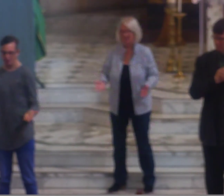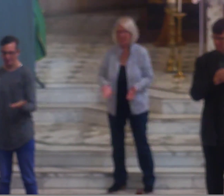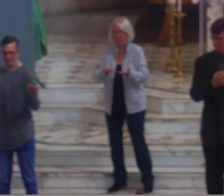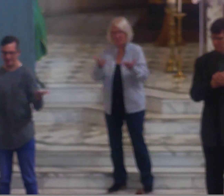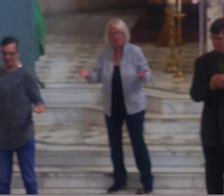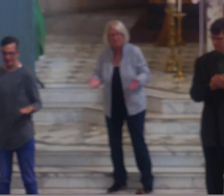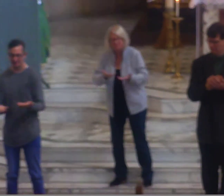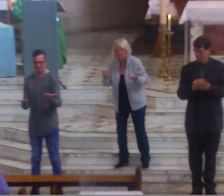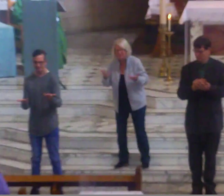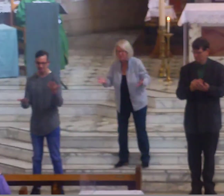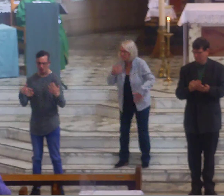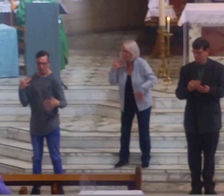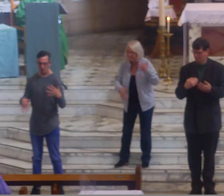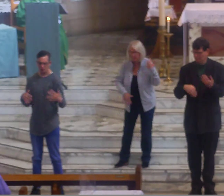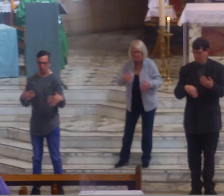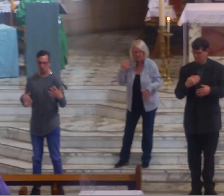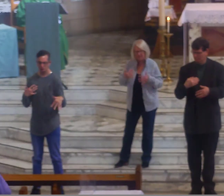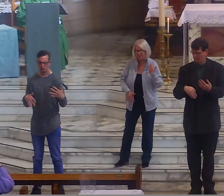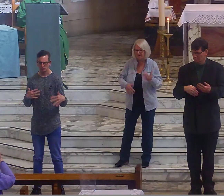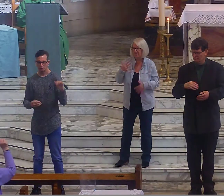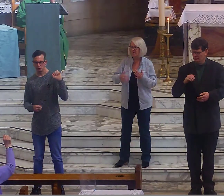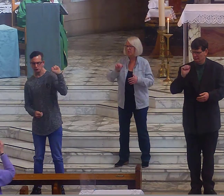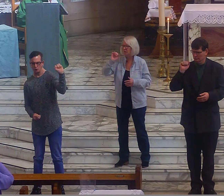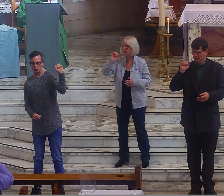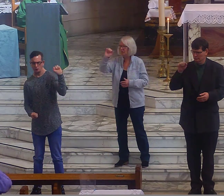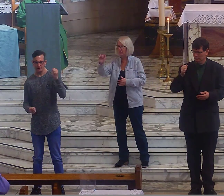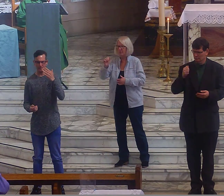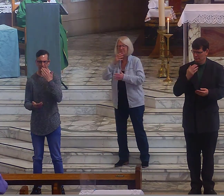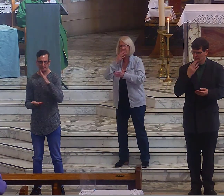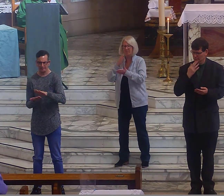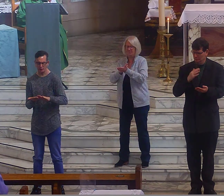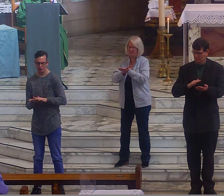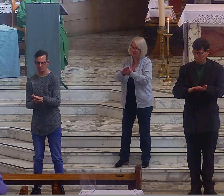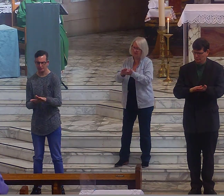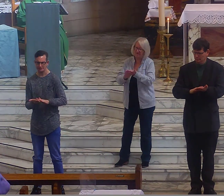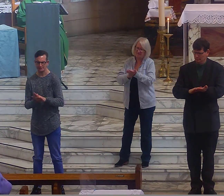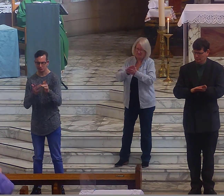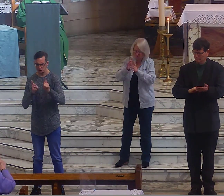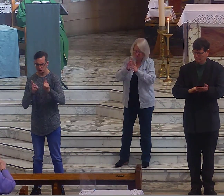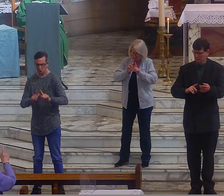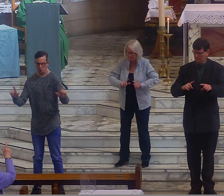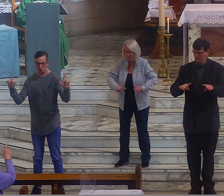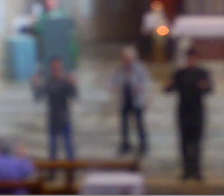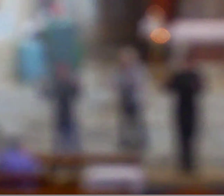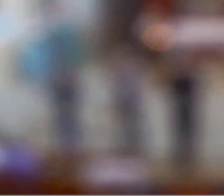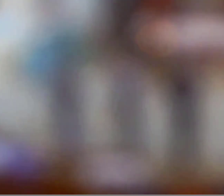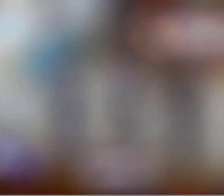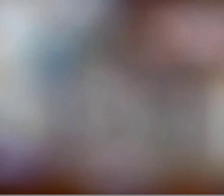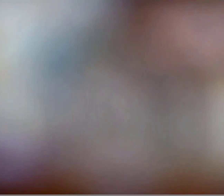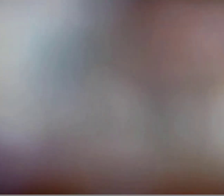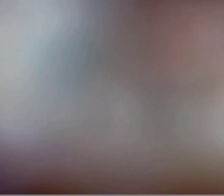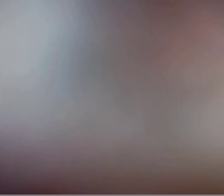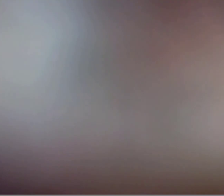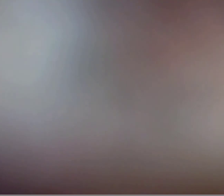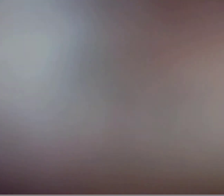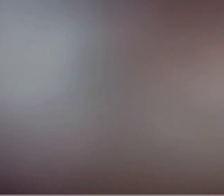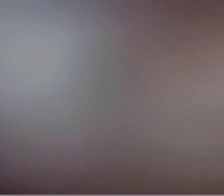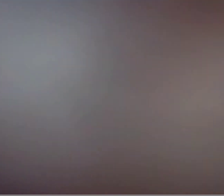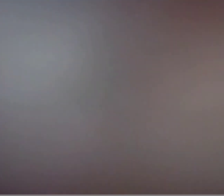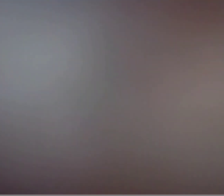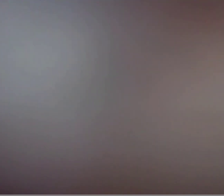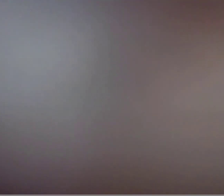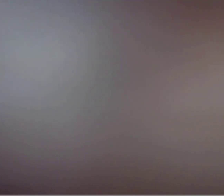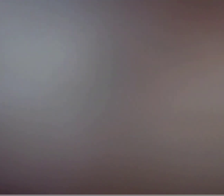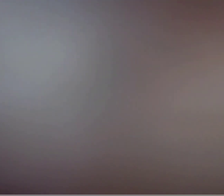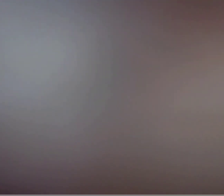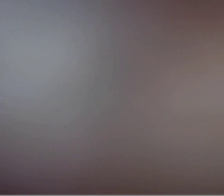there is injury, your pardon, Lord. And where there's doubt,